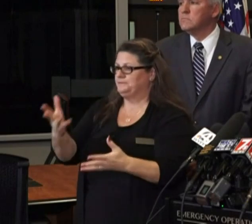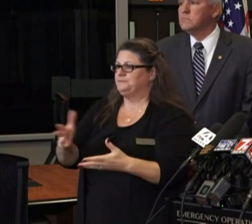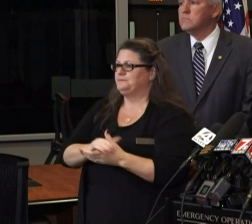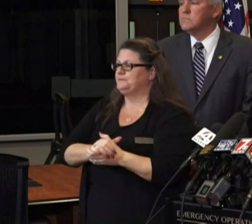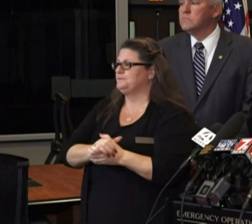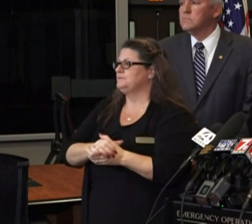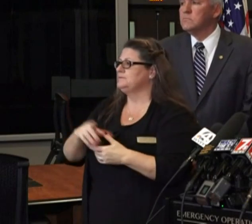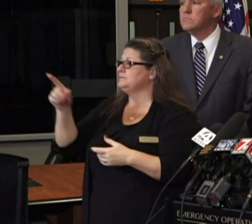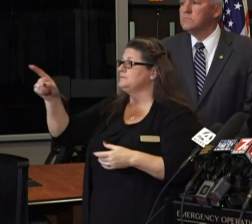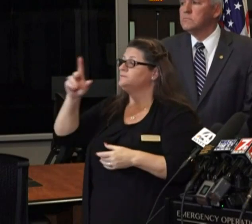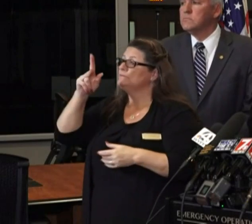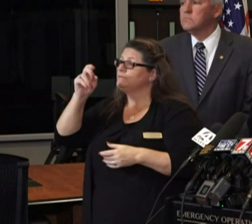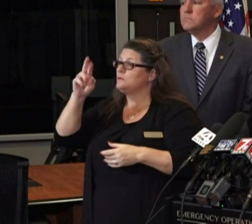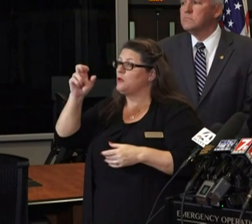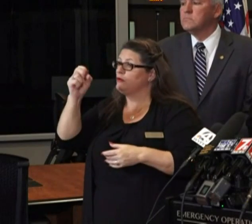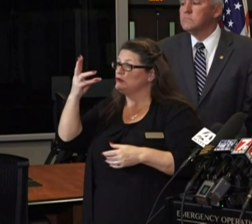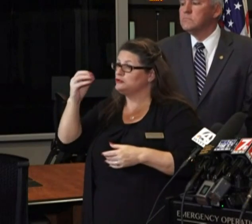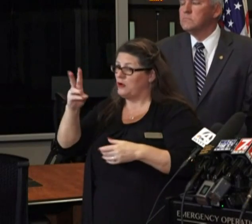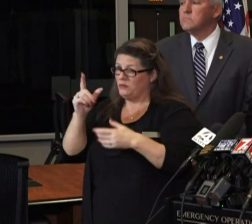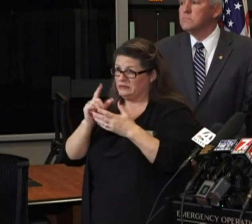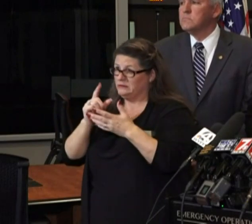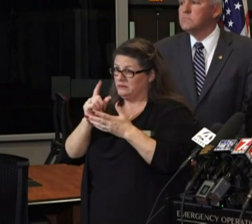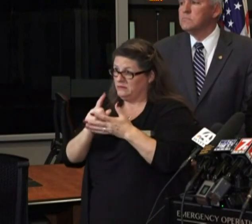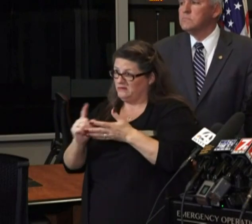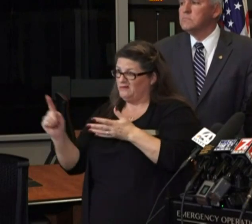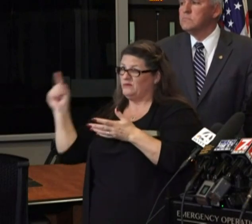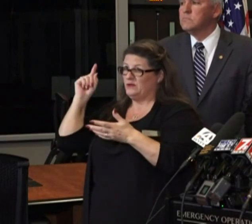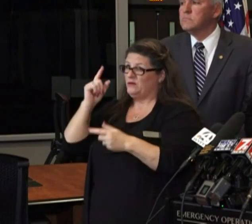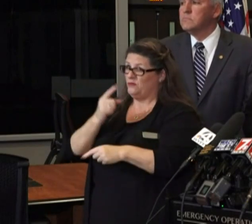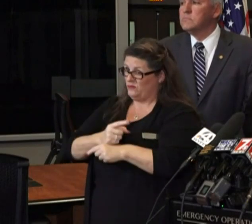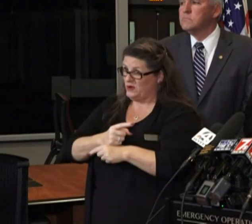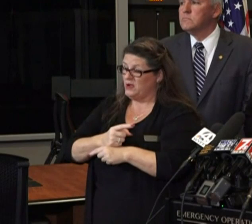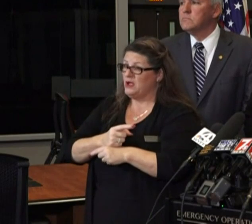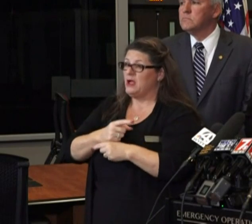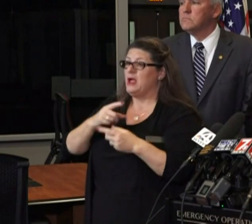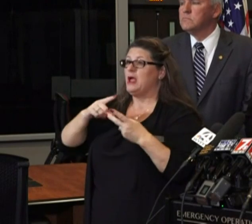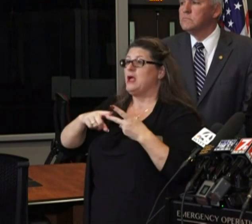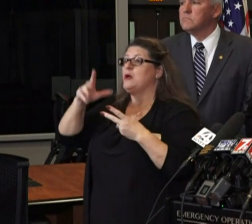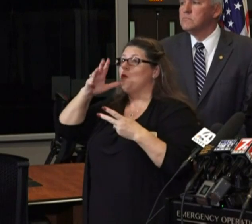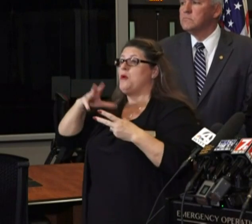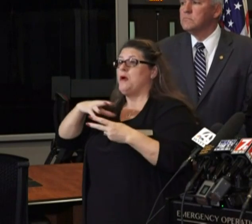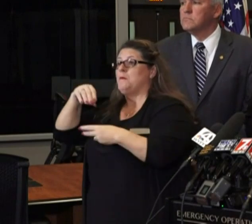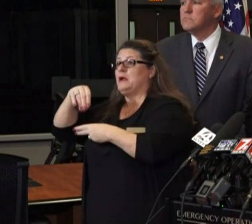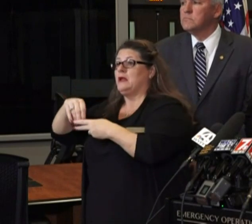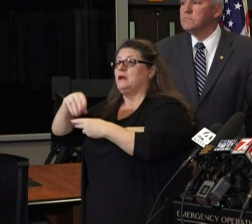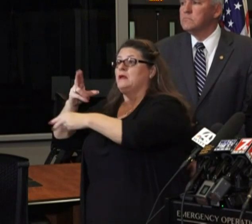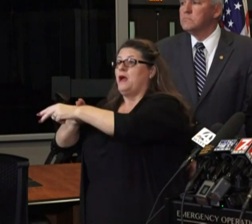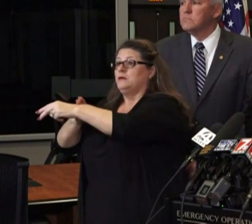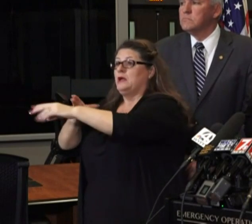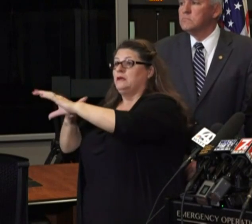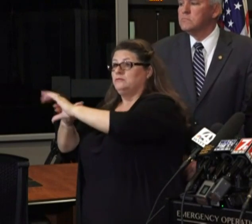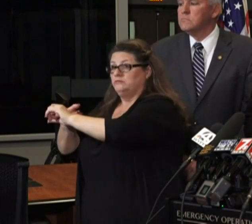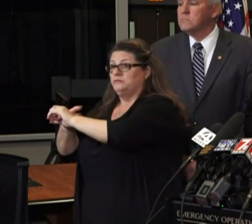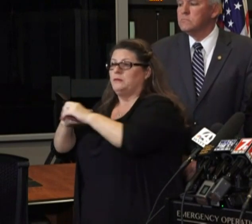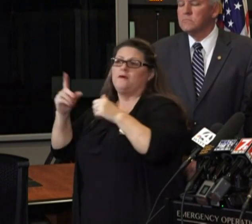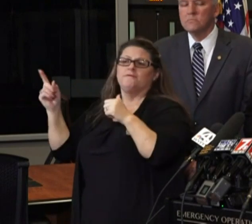Kershaw was a week ago, correct me if I'm wrong, and the senior citizen currently in the hospital, when was she first